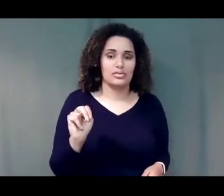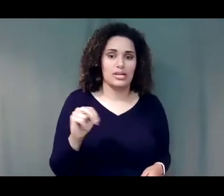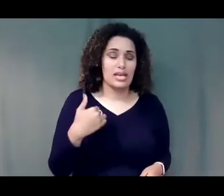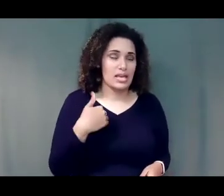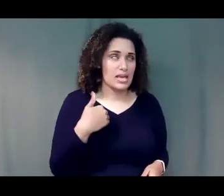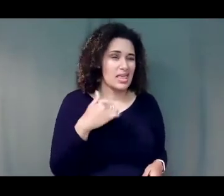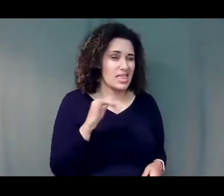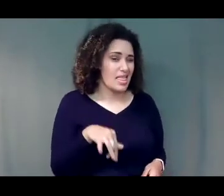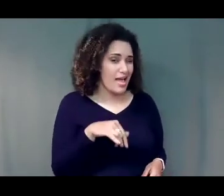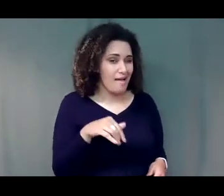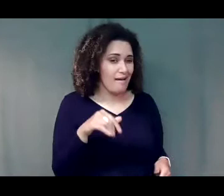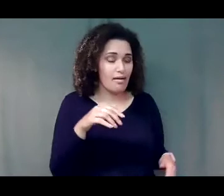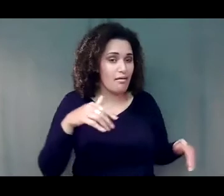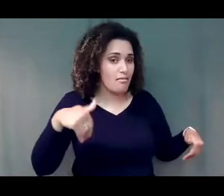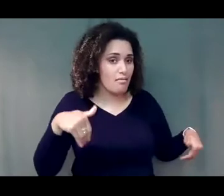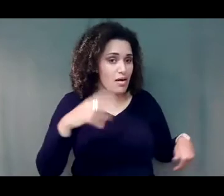us yet.